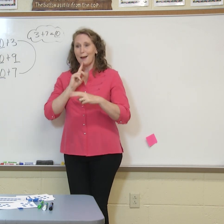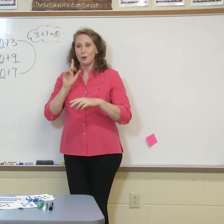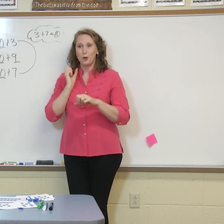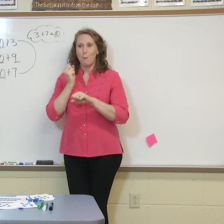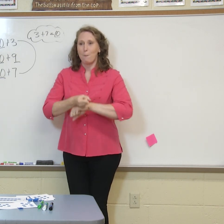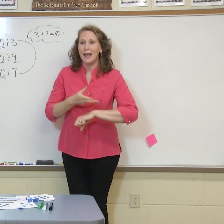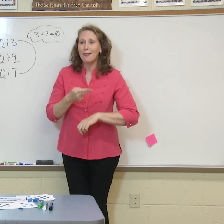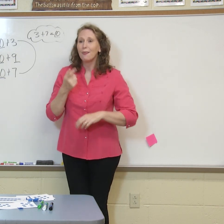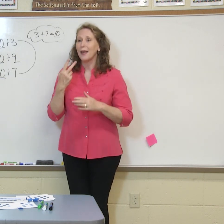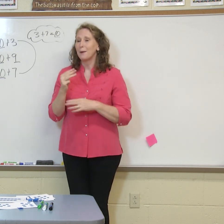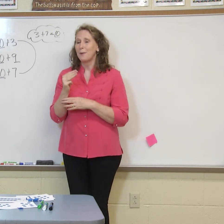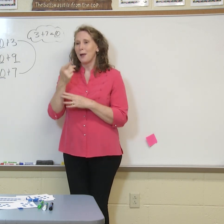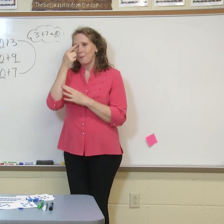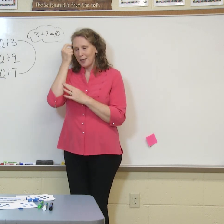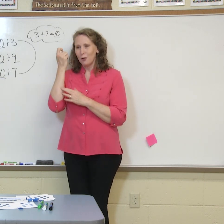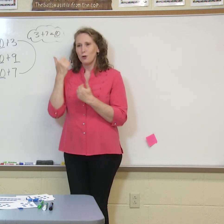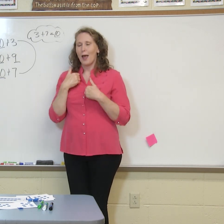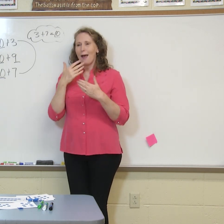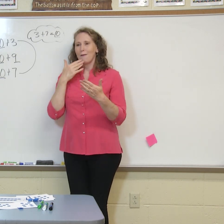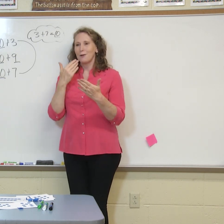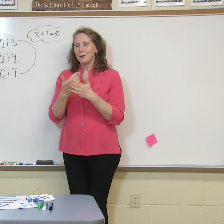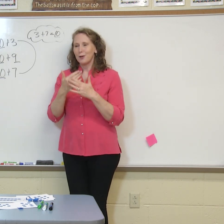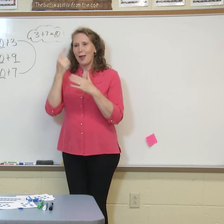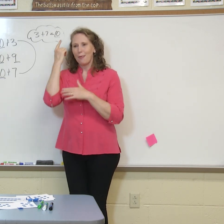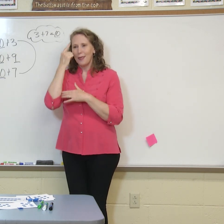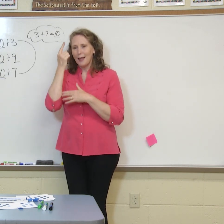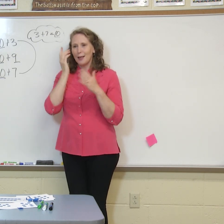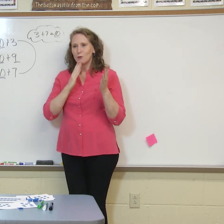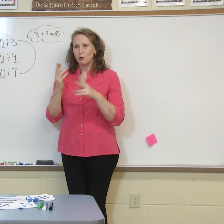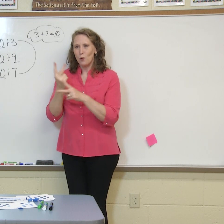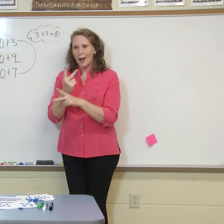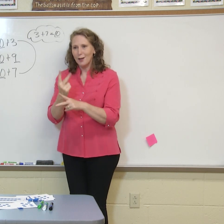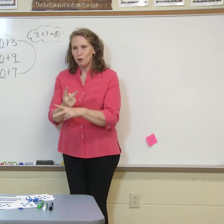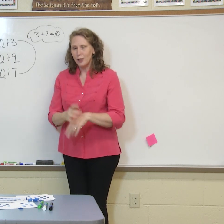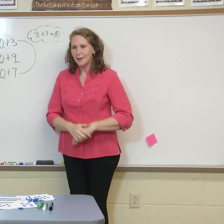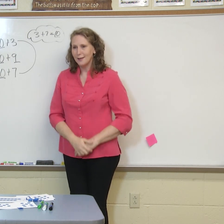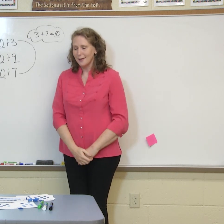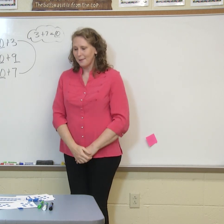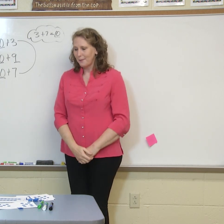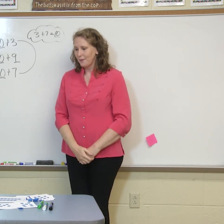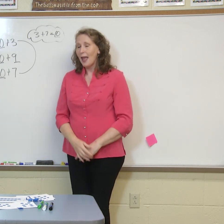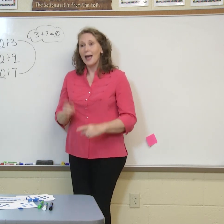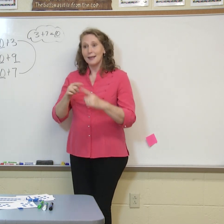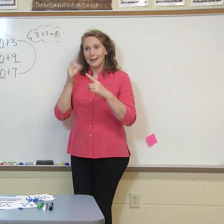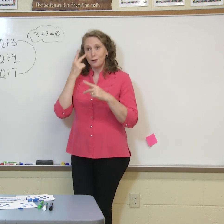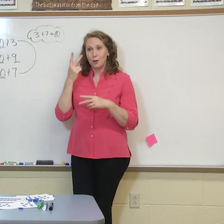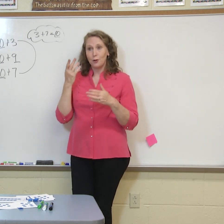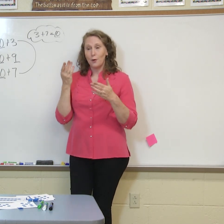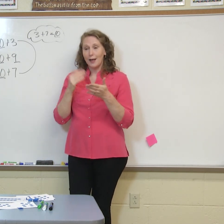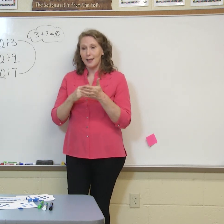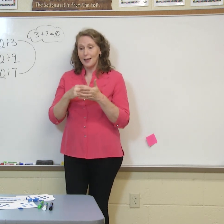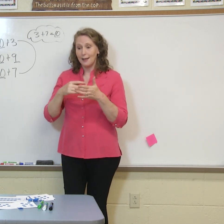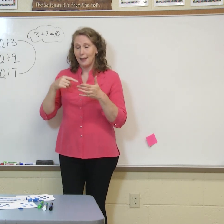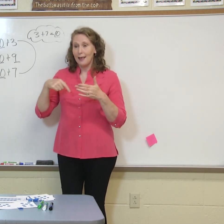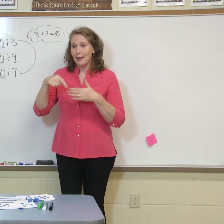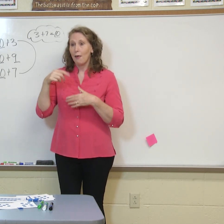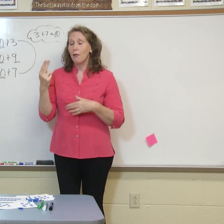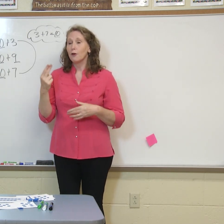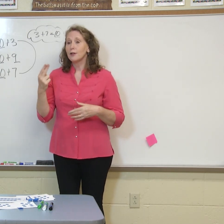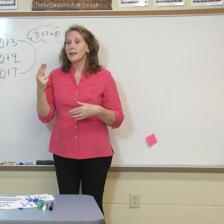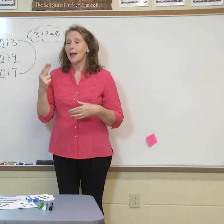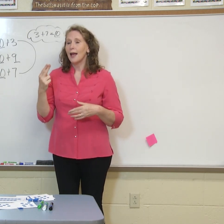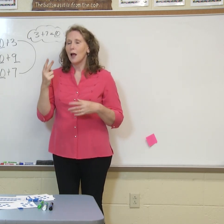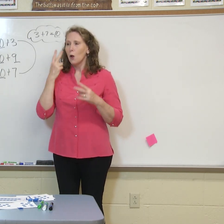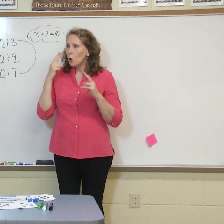them because you have great thinking strategies. So, until I see you again on Thursday, look around your